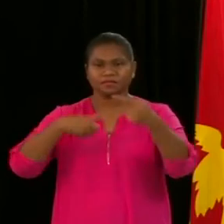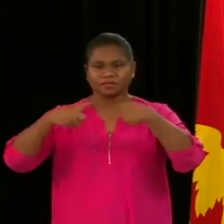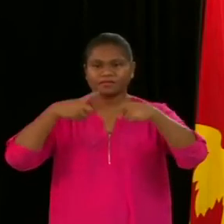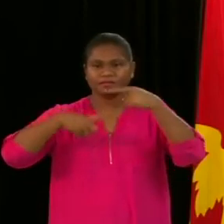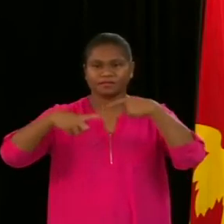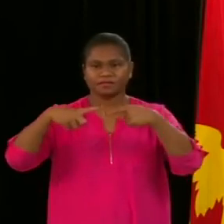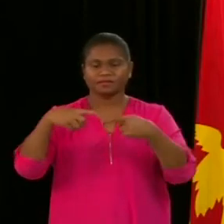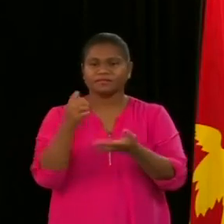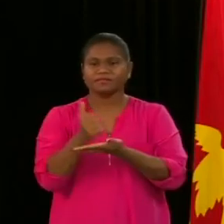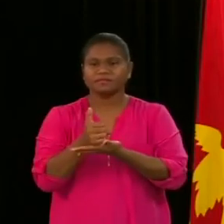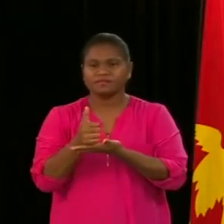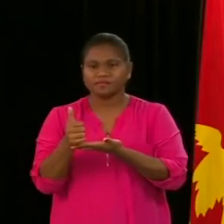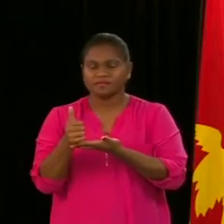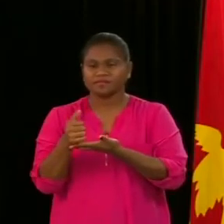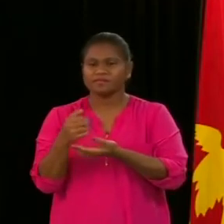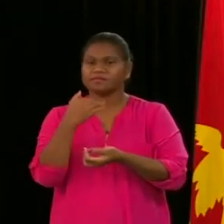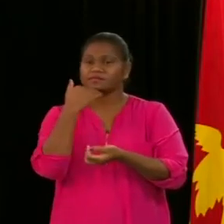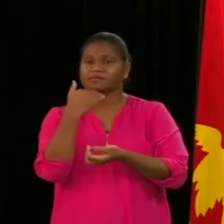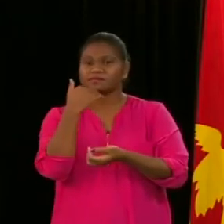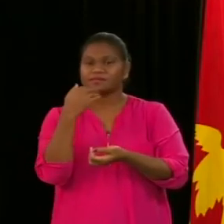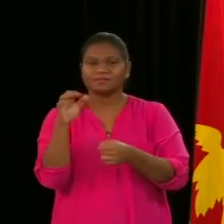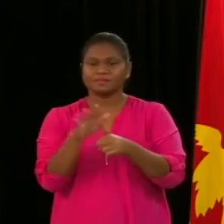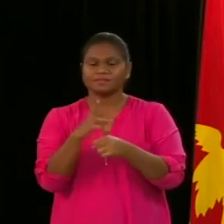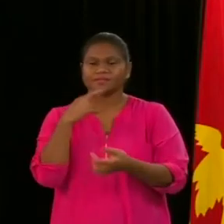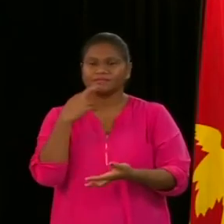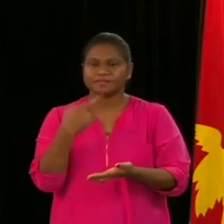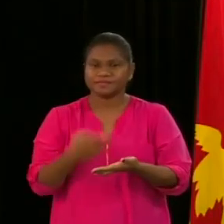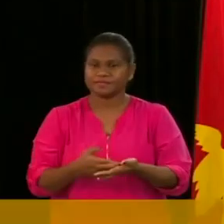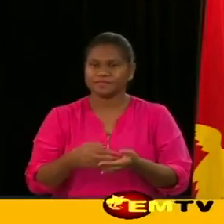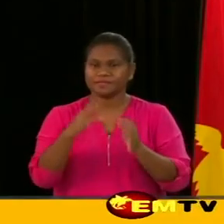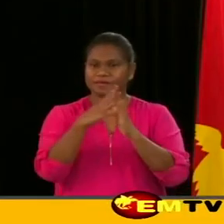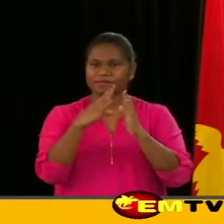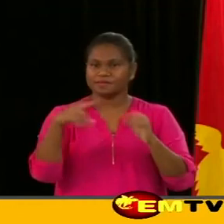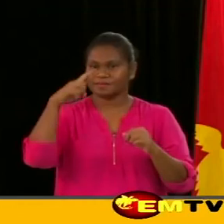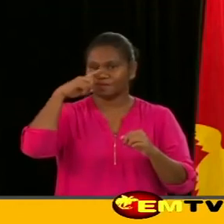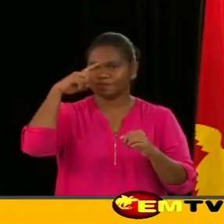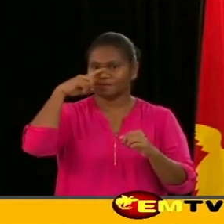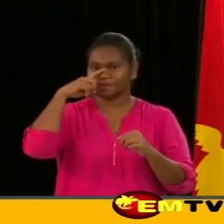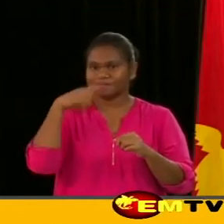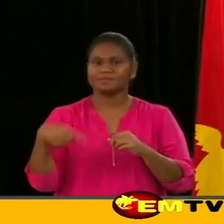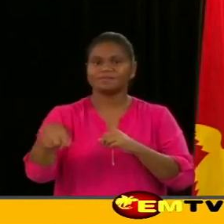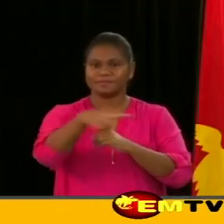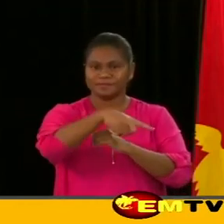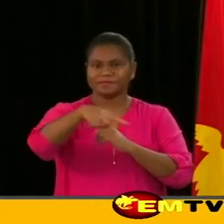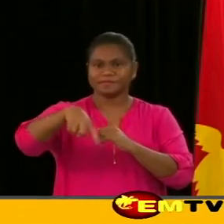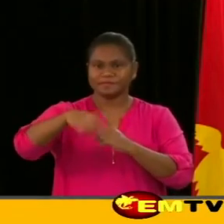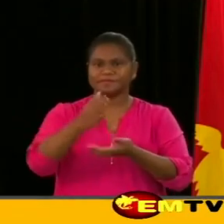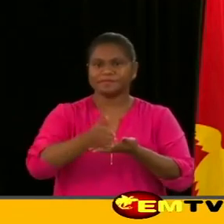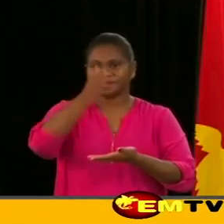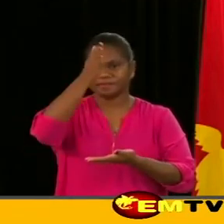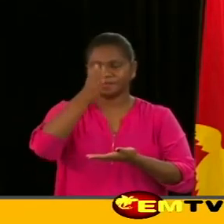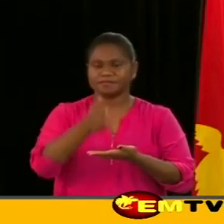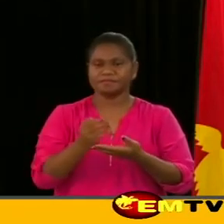that they've been reported to them in terms of Papua New Guinea nationals going traveling back and forth. And look, whilst it's